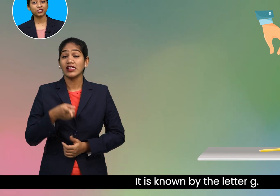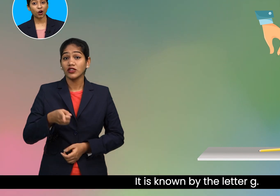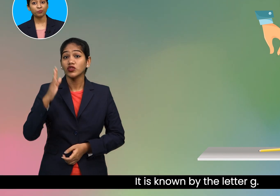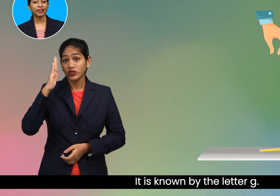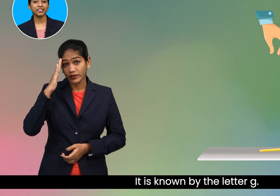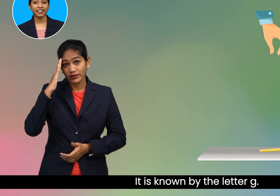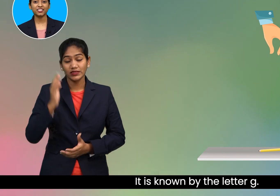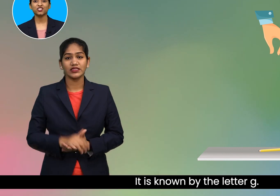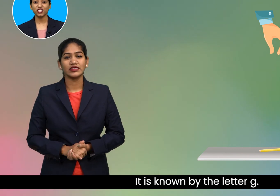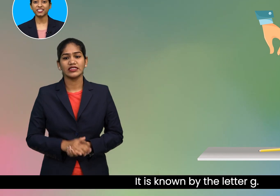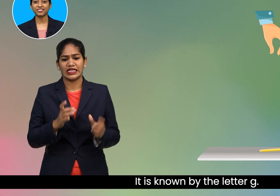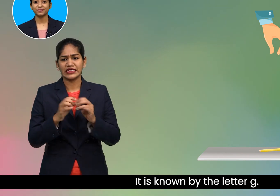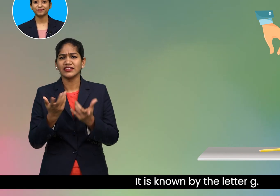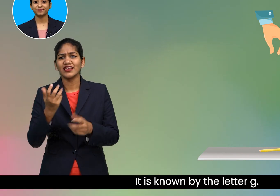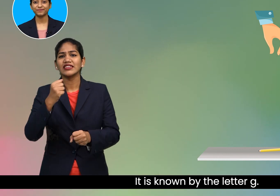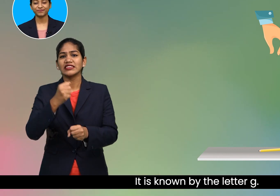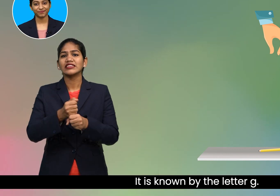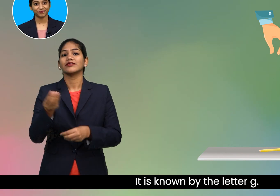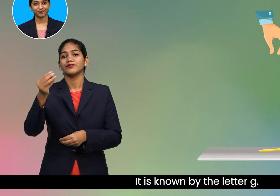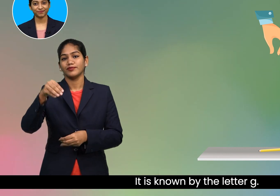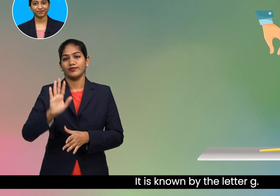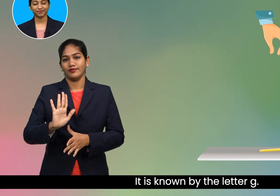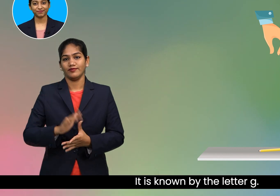It is known by the letter g.